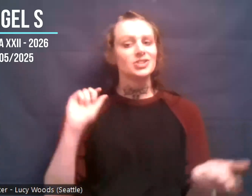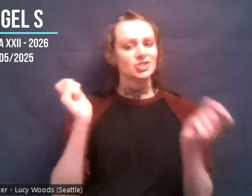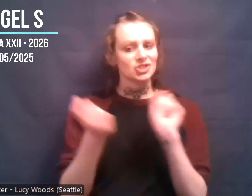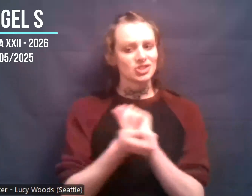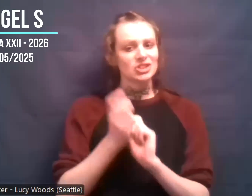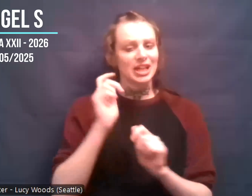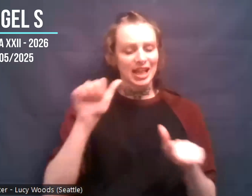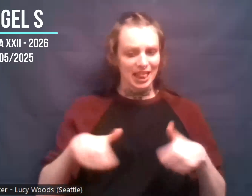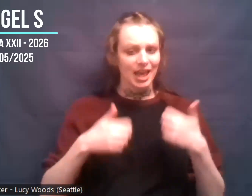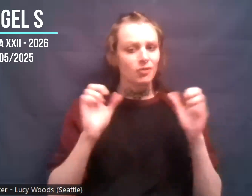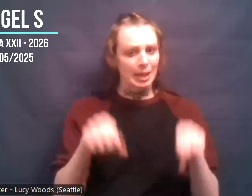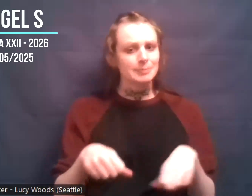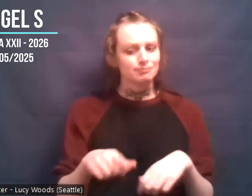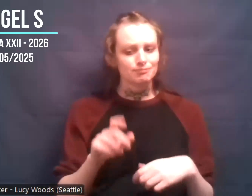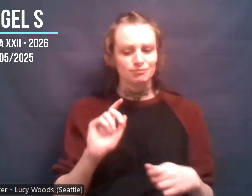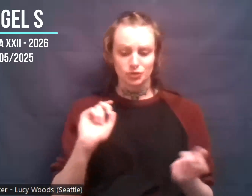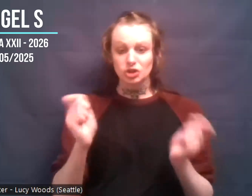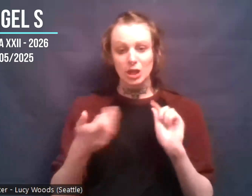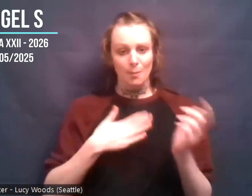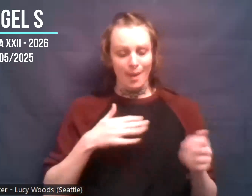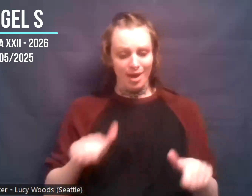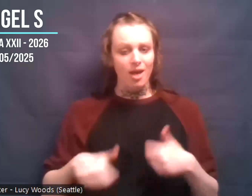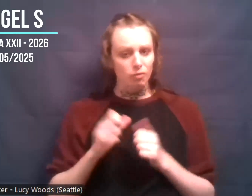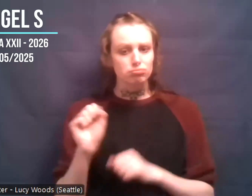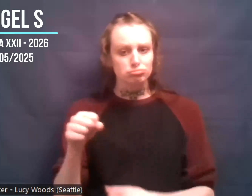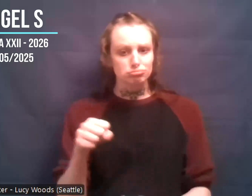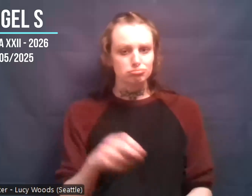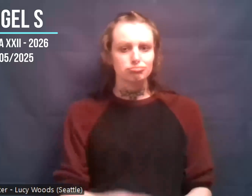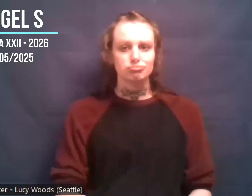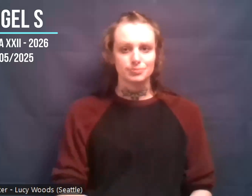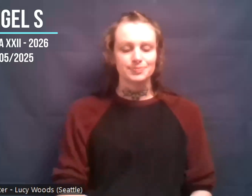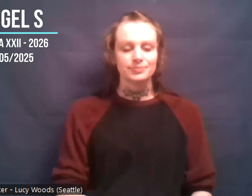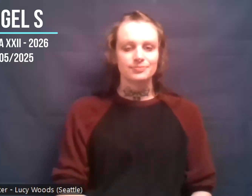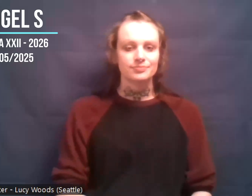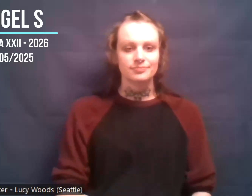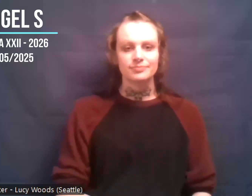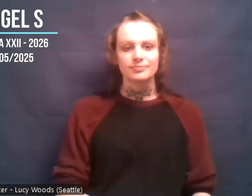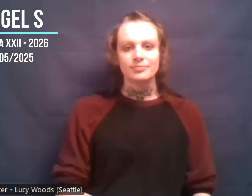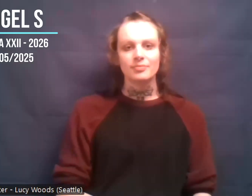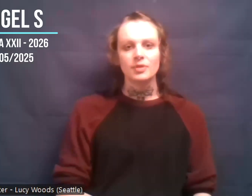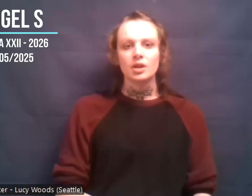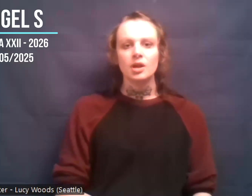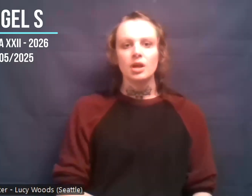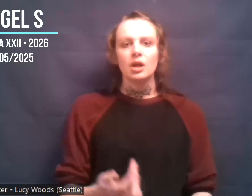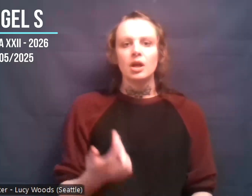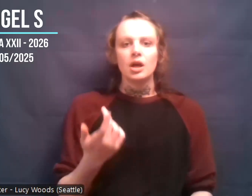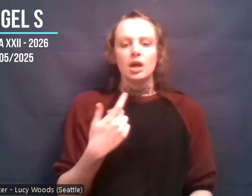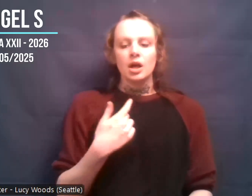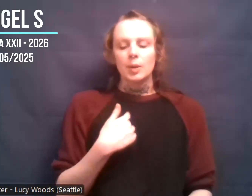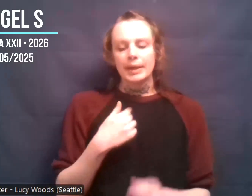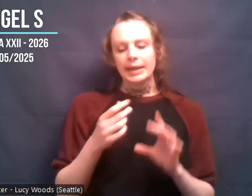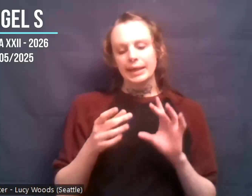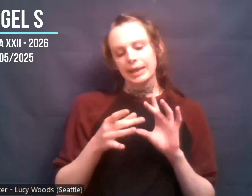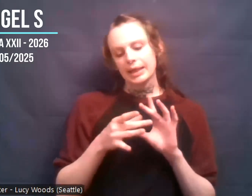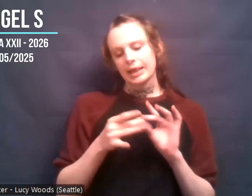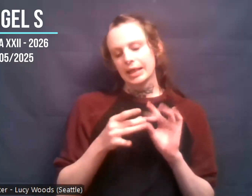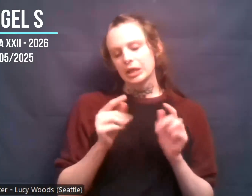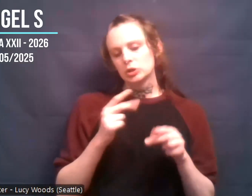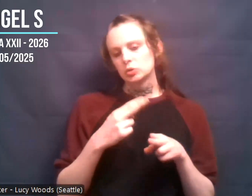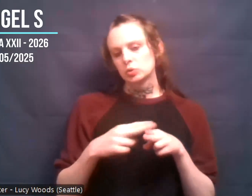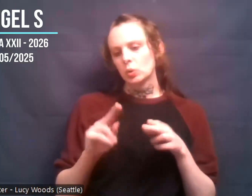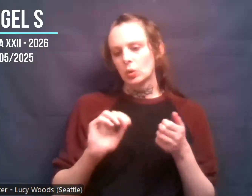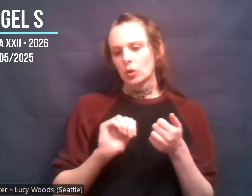me. Um, so I'll spend a little bit of time talking about how I was. I was born in Puerto